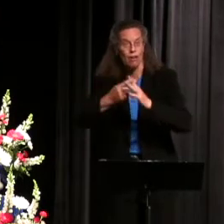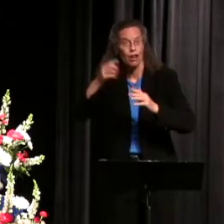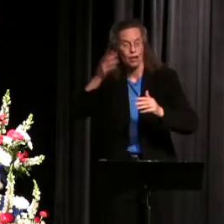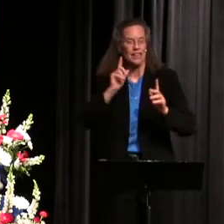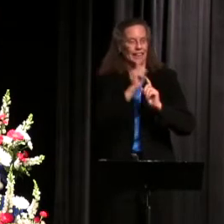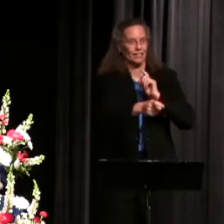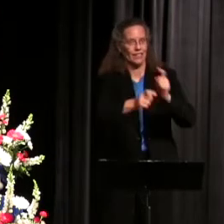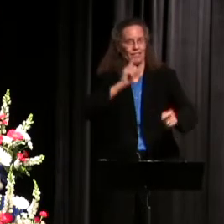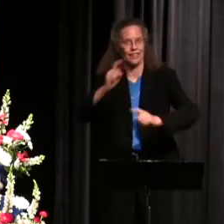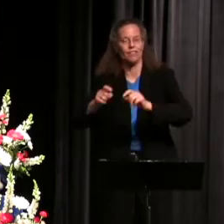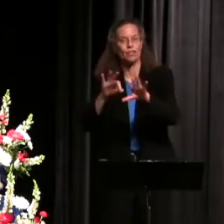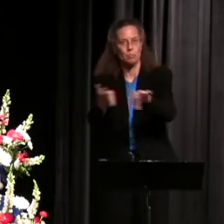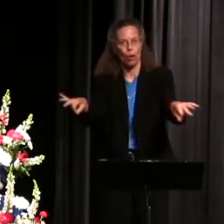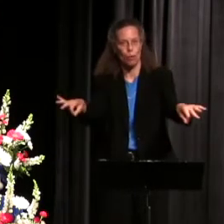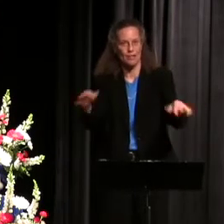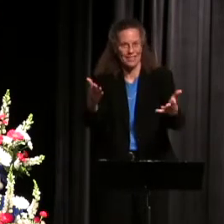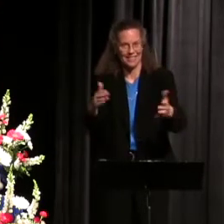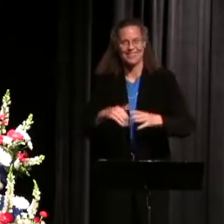of diplomas.